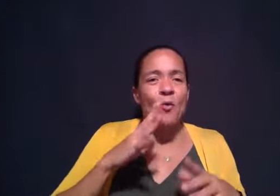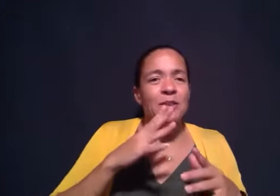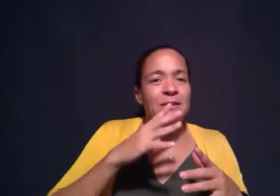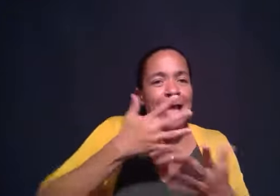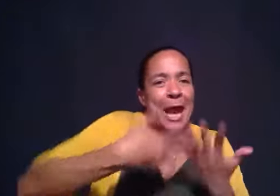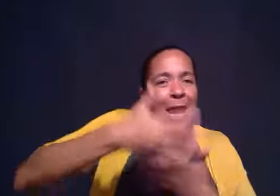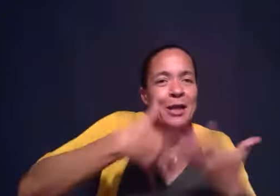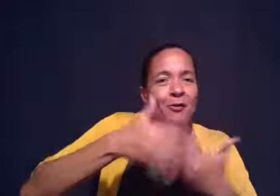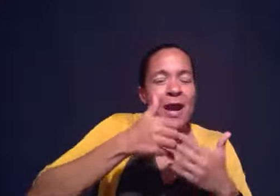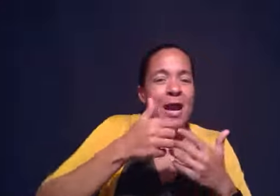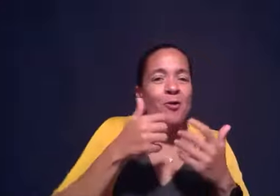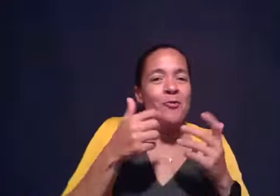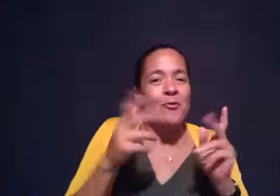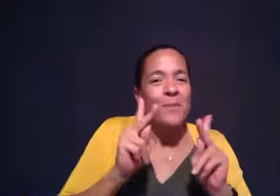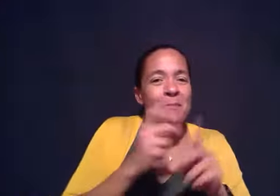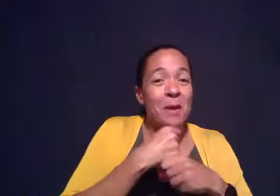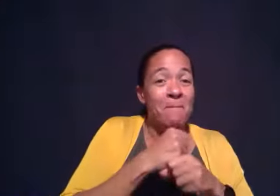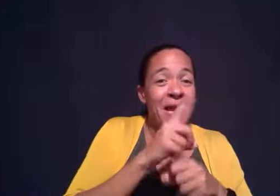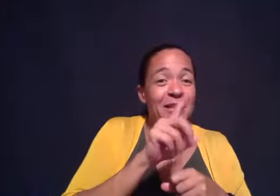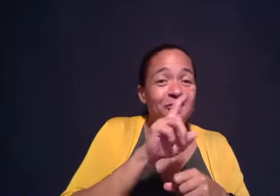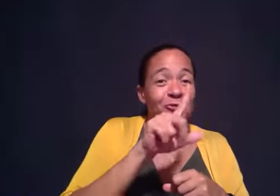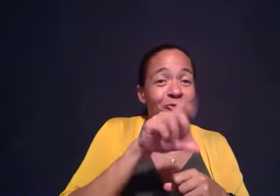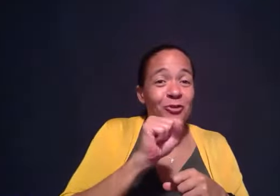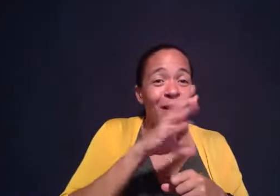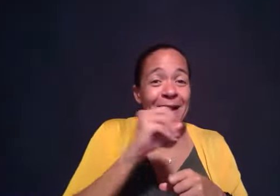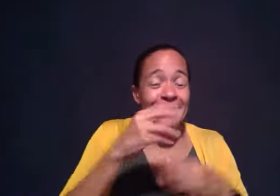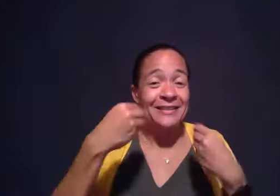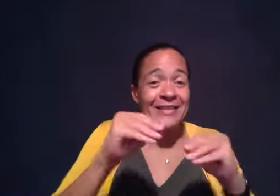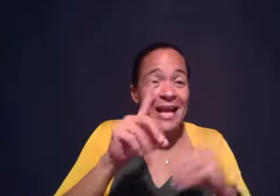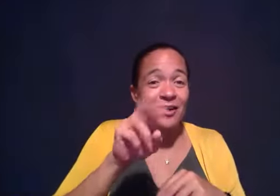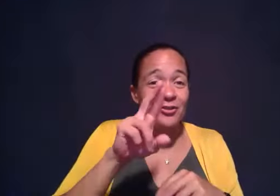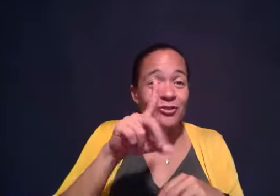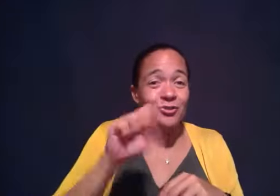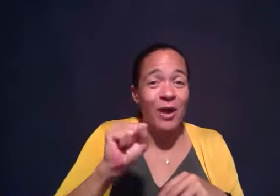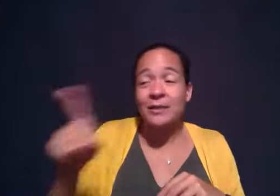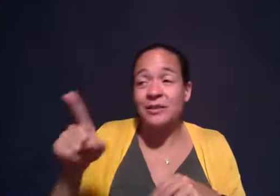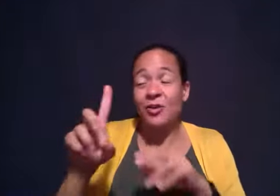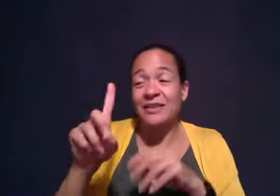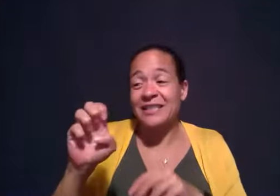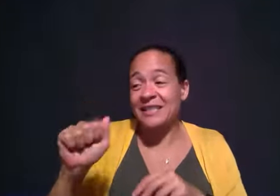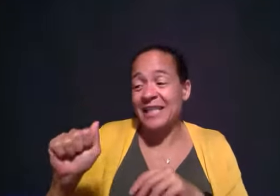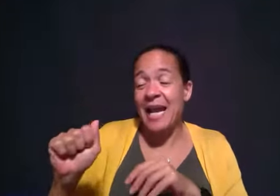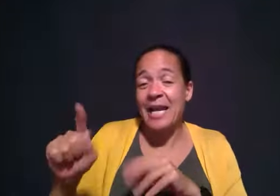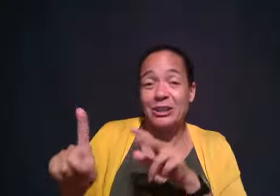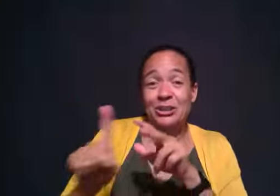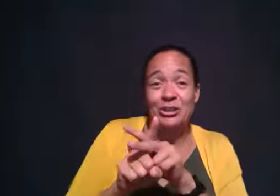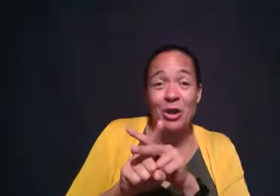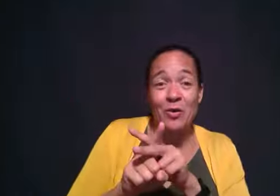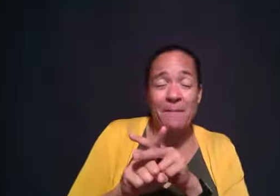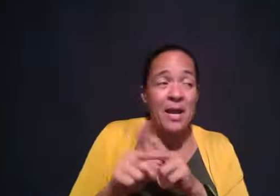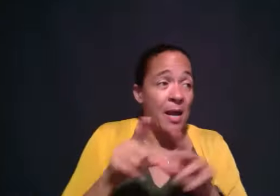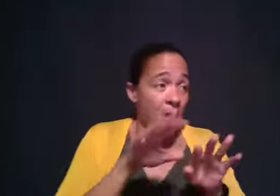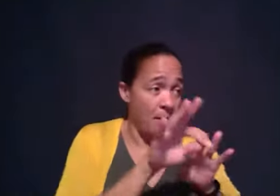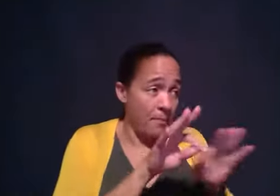I'm thrifty. And these DEA agents showed up and they explained who they were, and they explained that they were watching